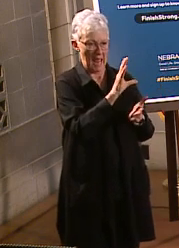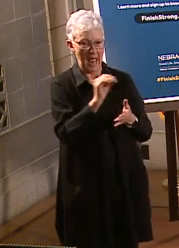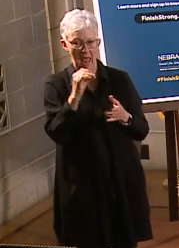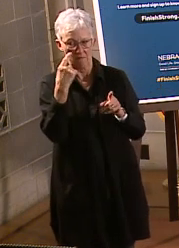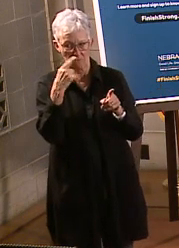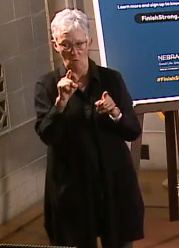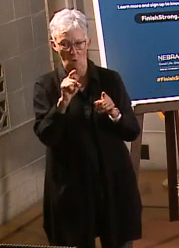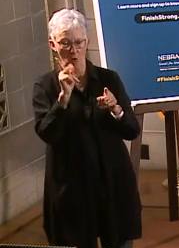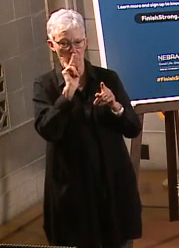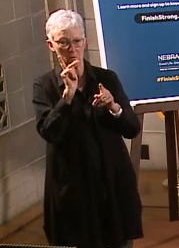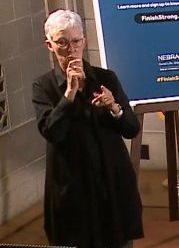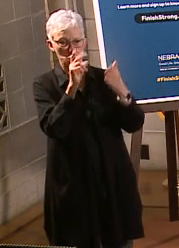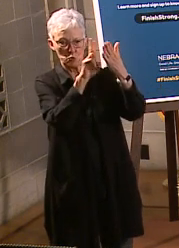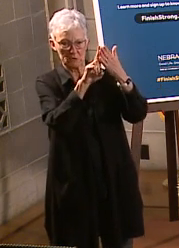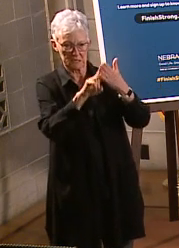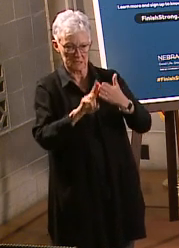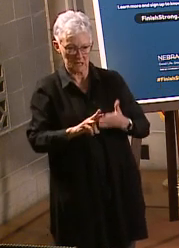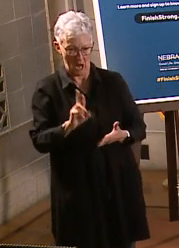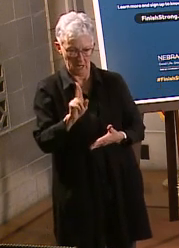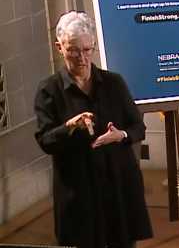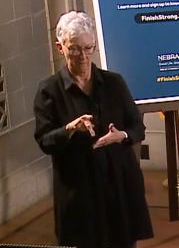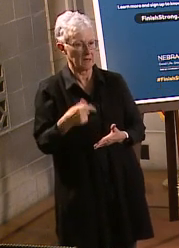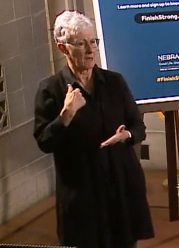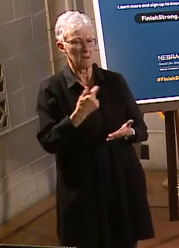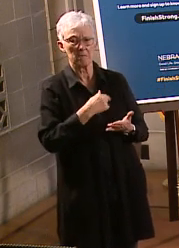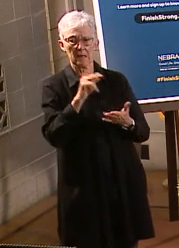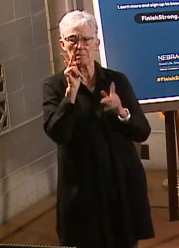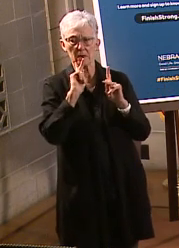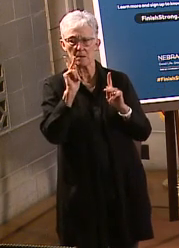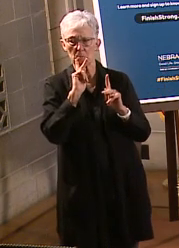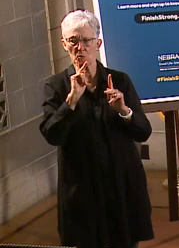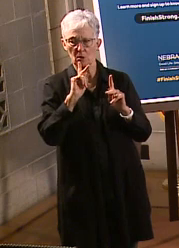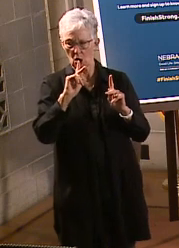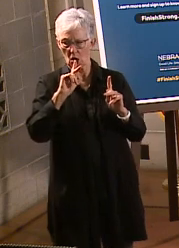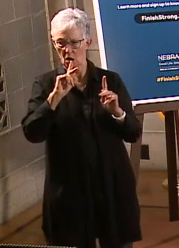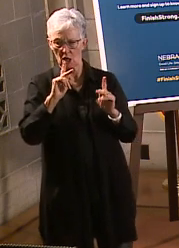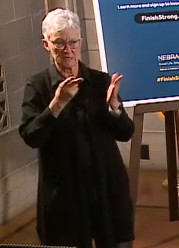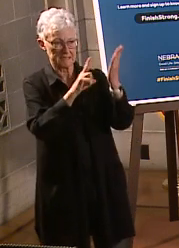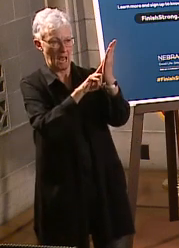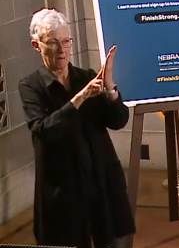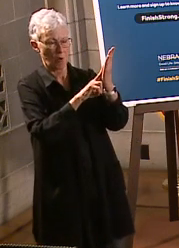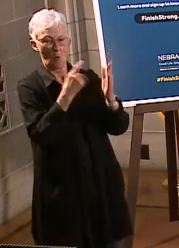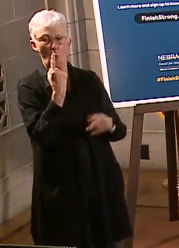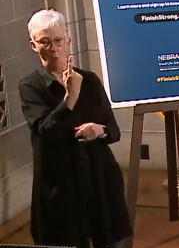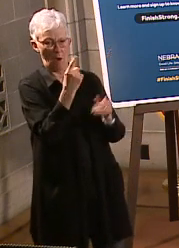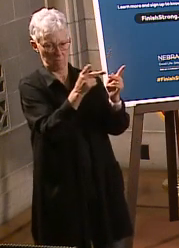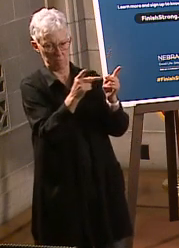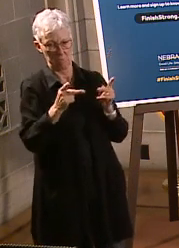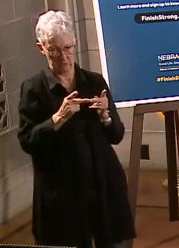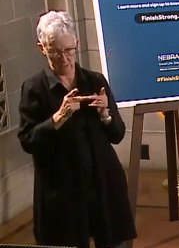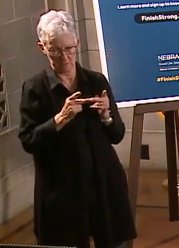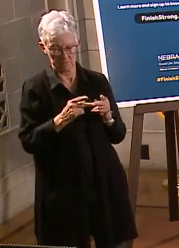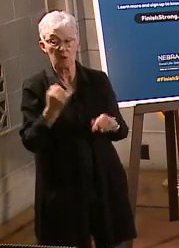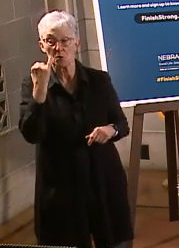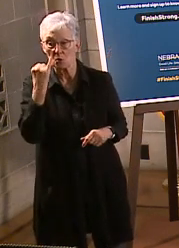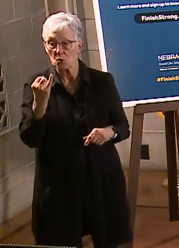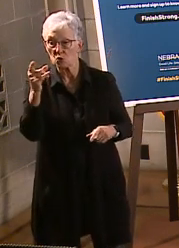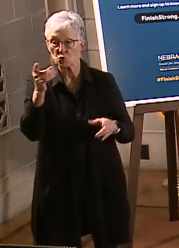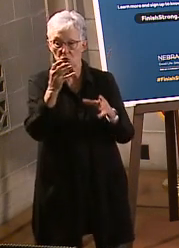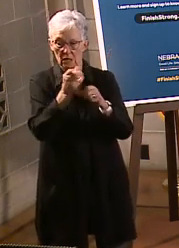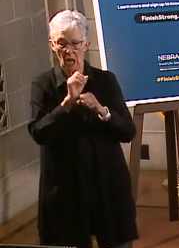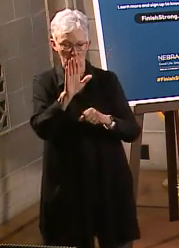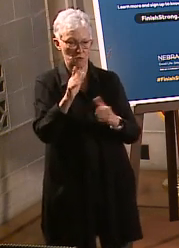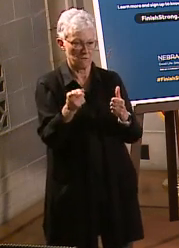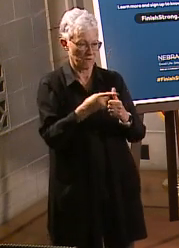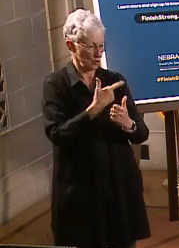right? So we can really provide a great customer service. Think about it. If you got your first dose in Lincoln, but you wanted to go get your second